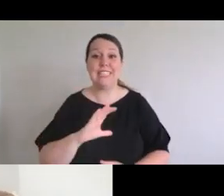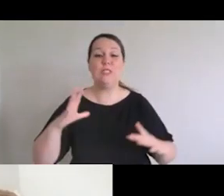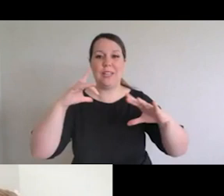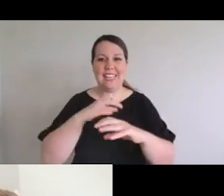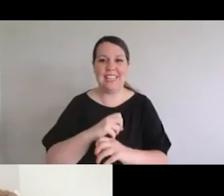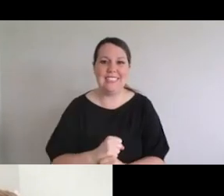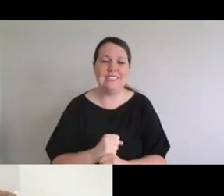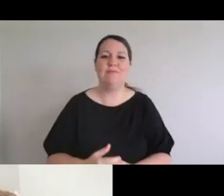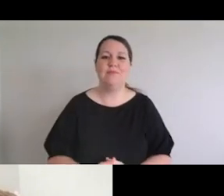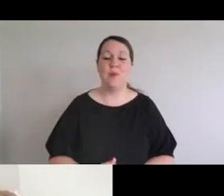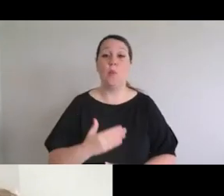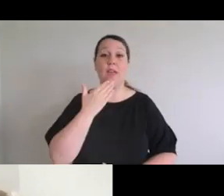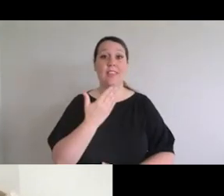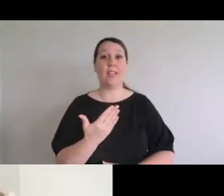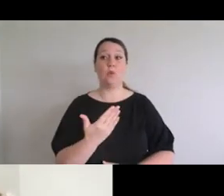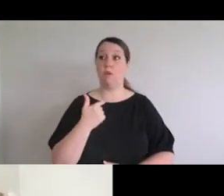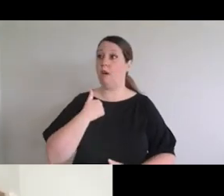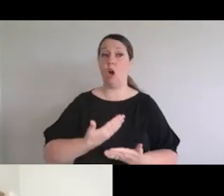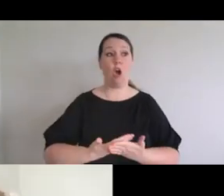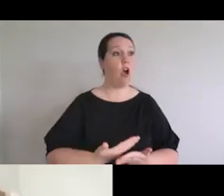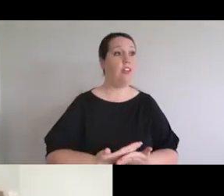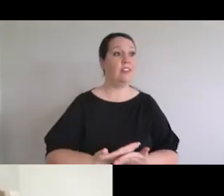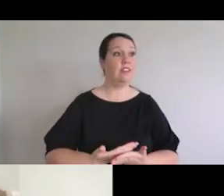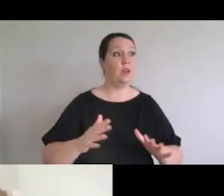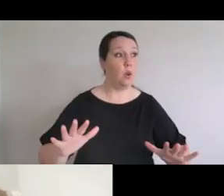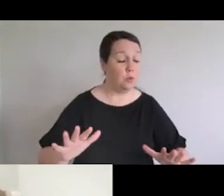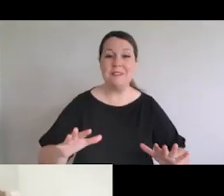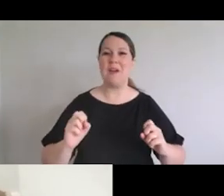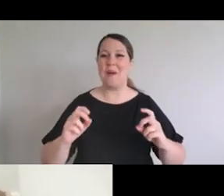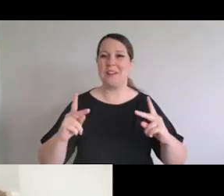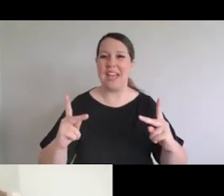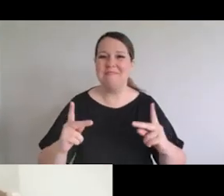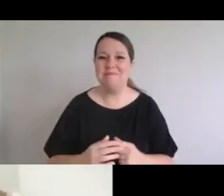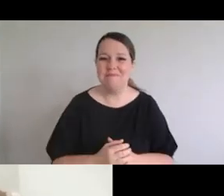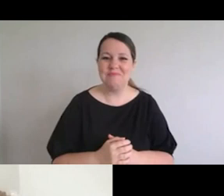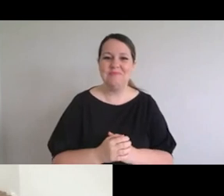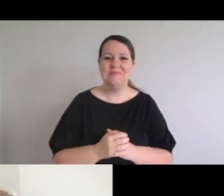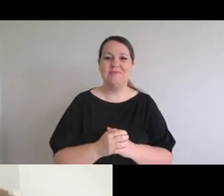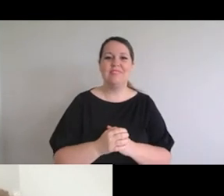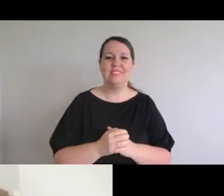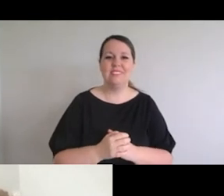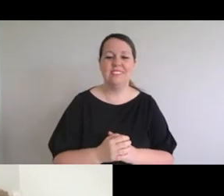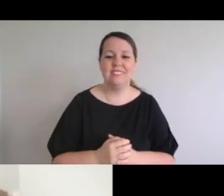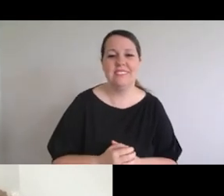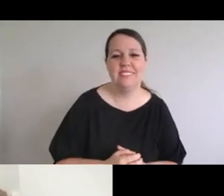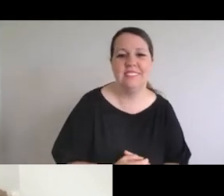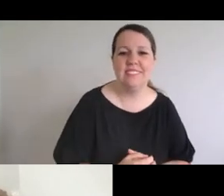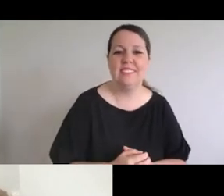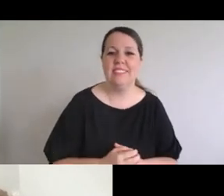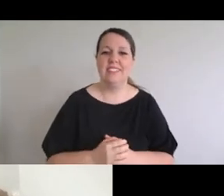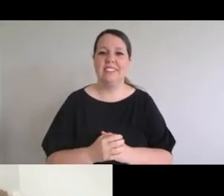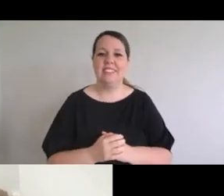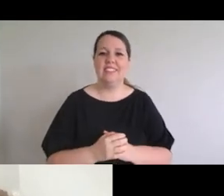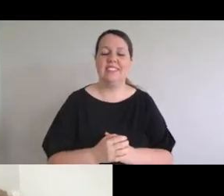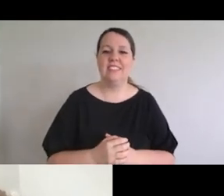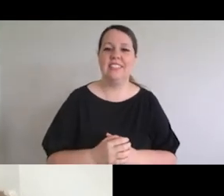Am I on? Oh, yes. Okay. So today, let's not forget, we celebrate International